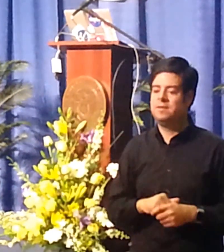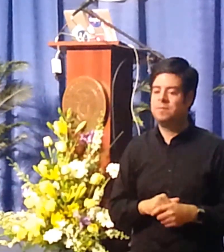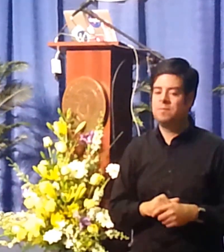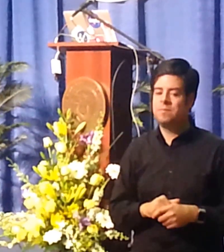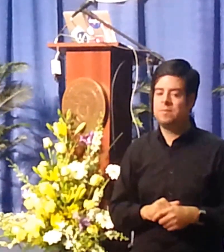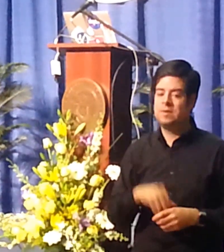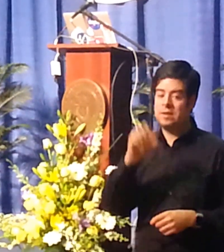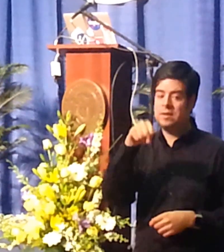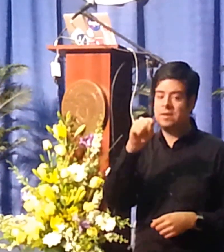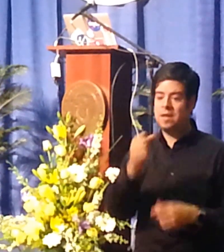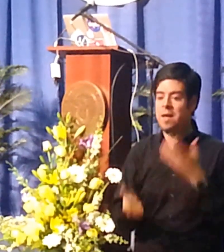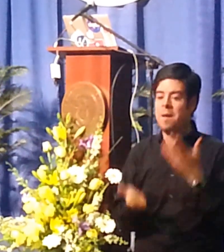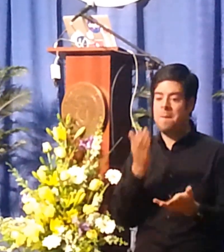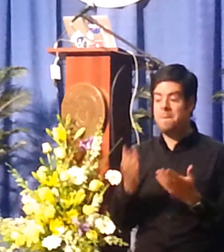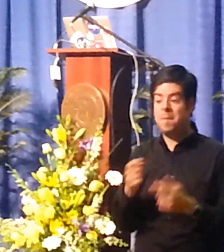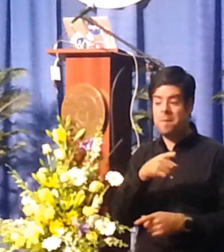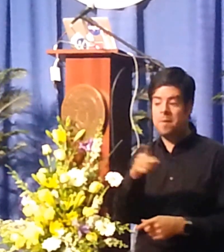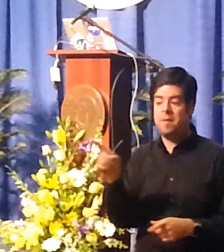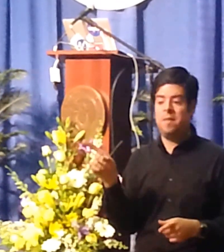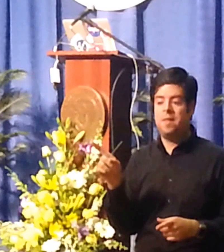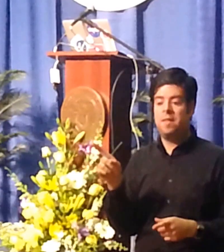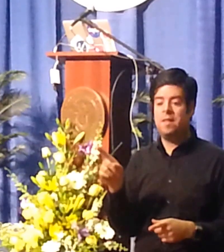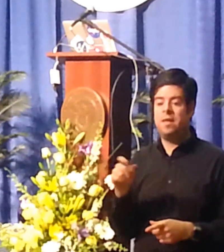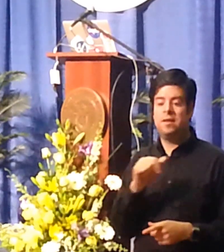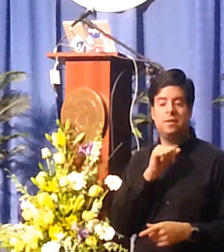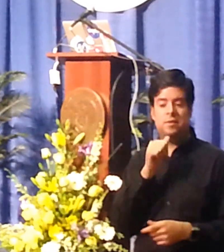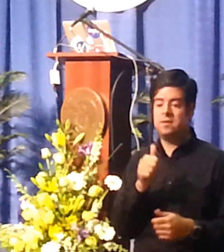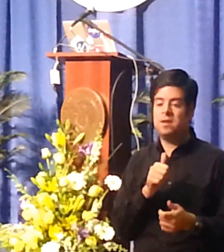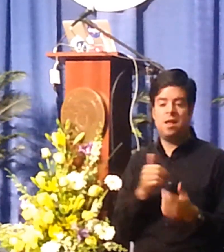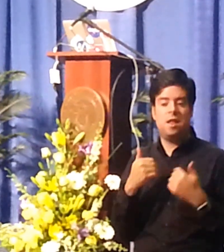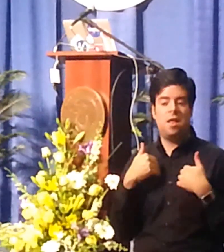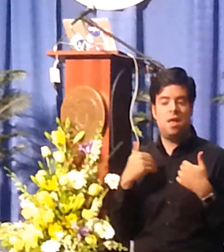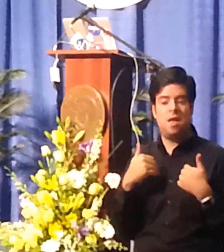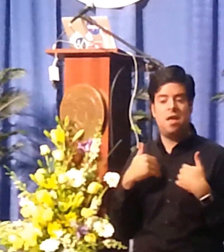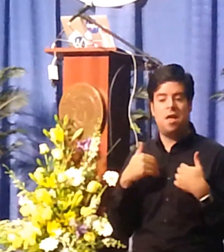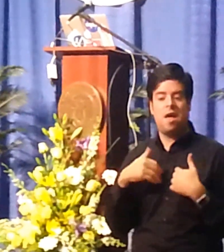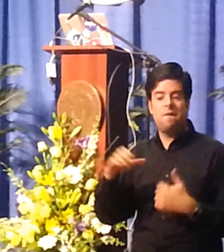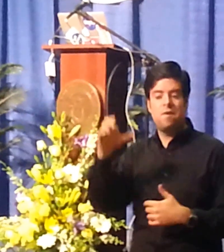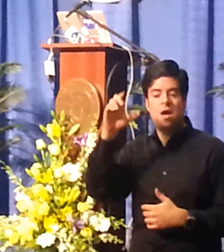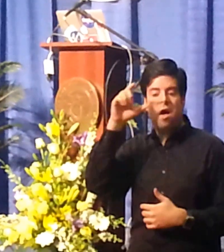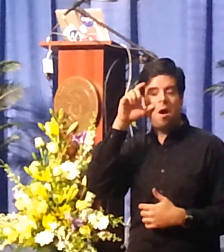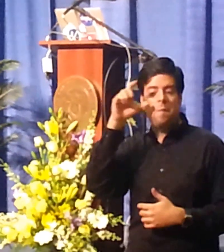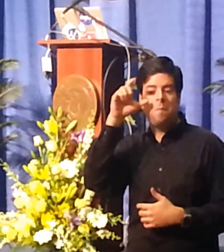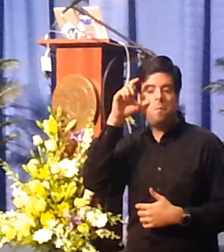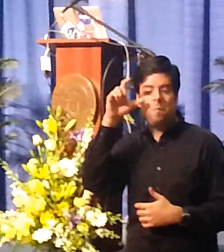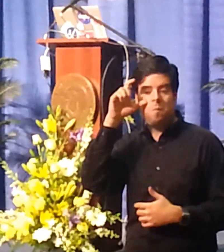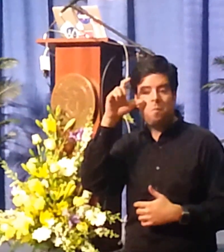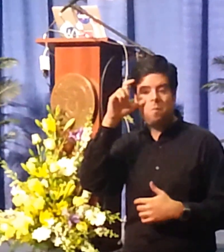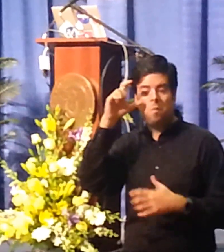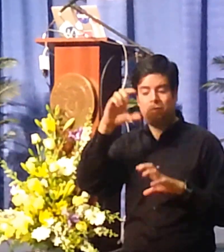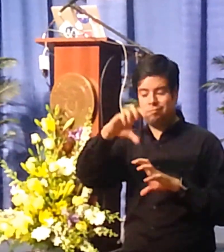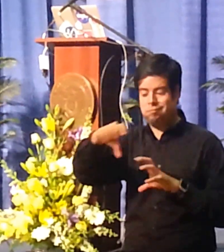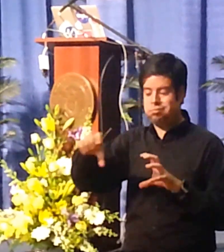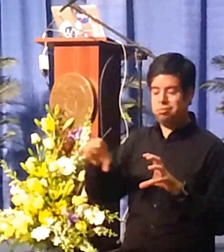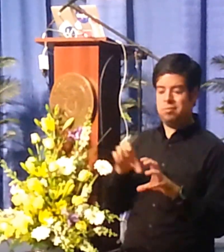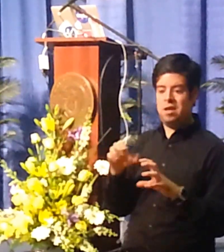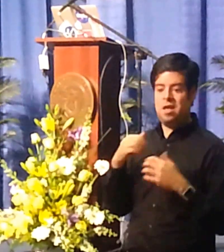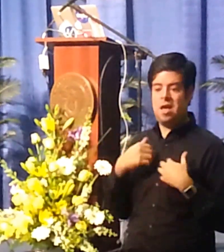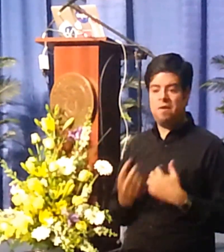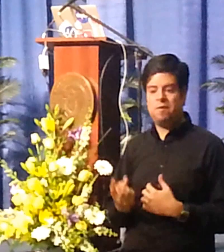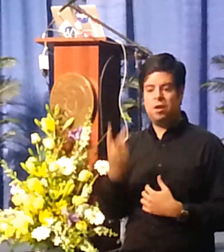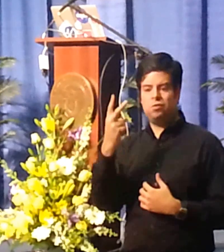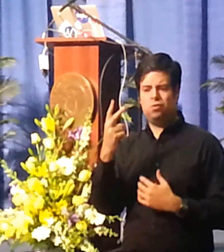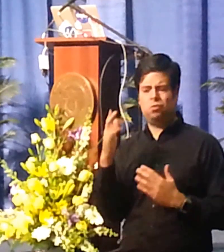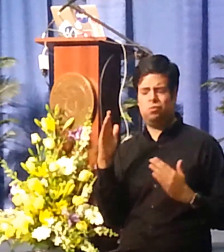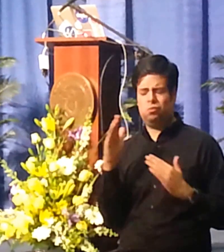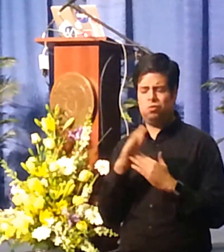Yes, perhaps they did not have a moon, and they did not have two superpowers